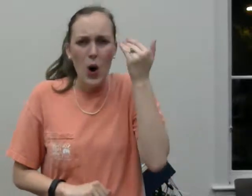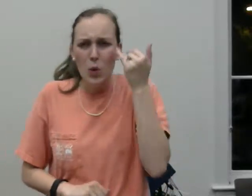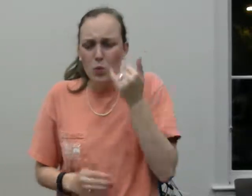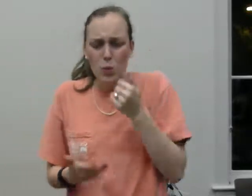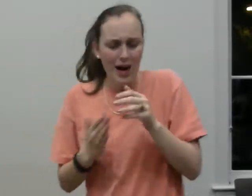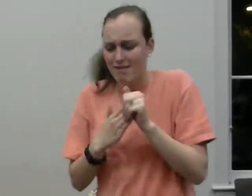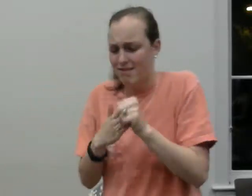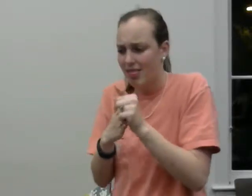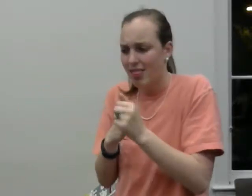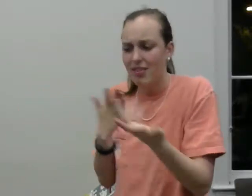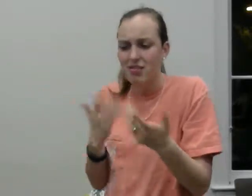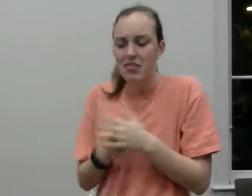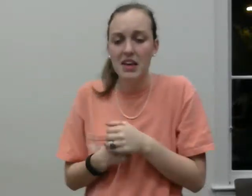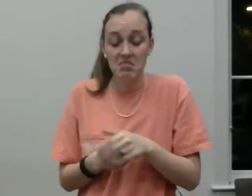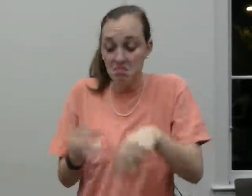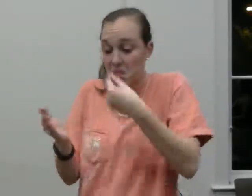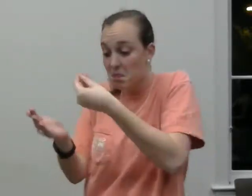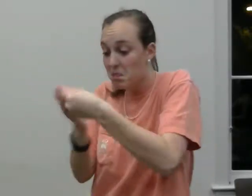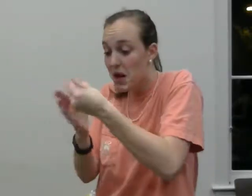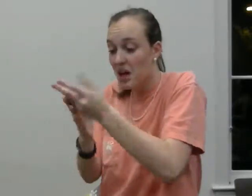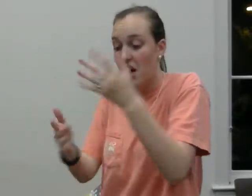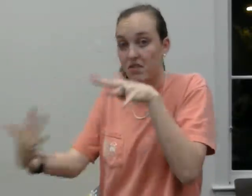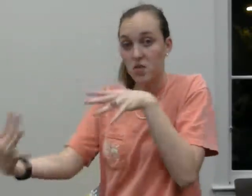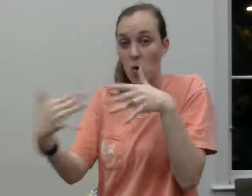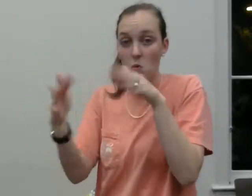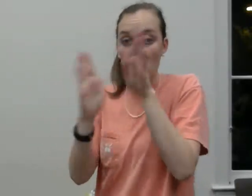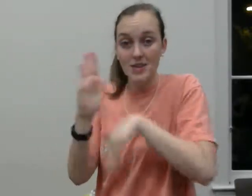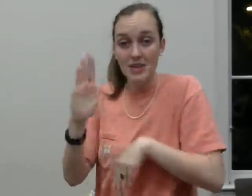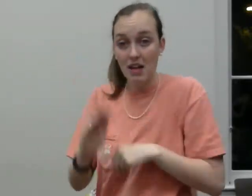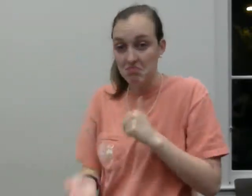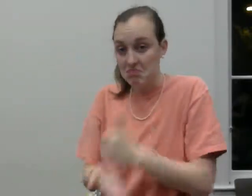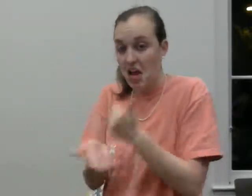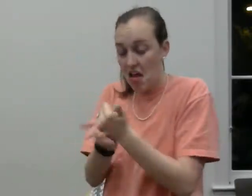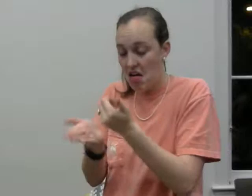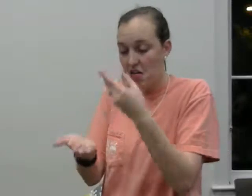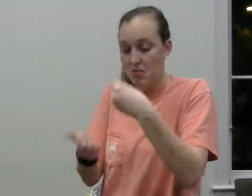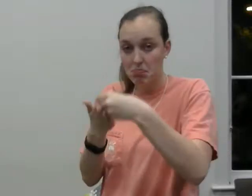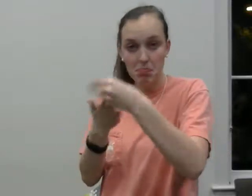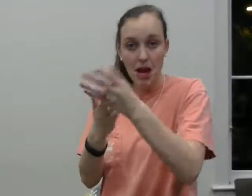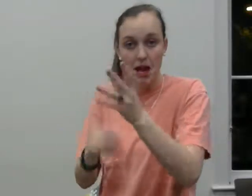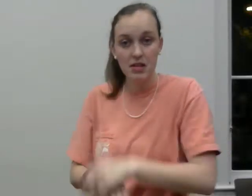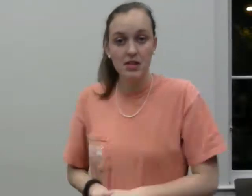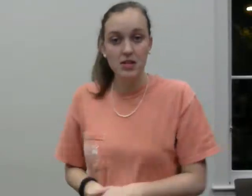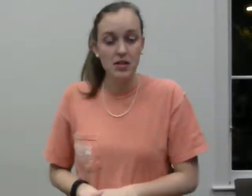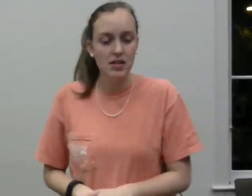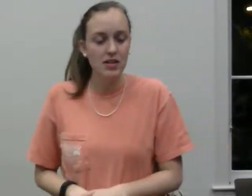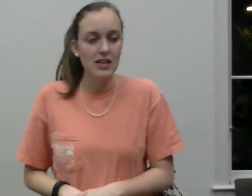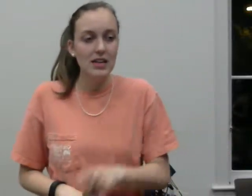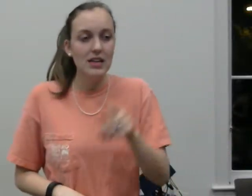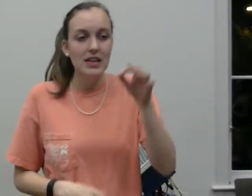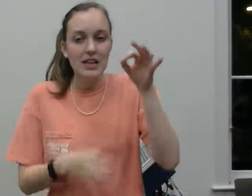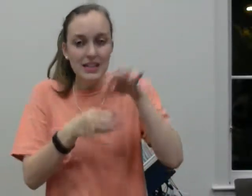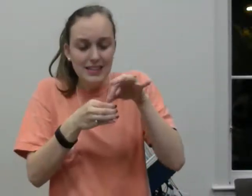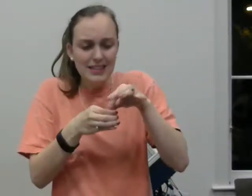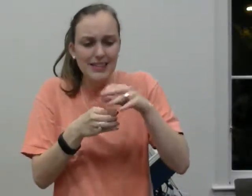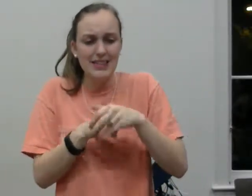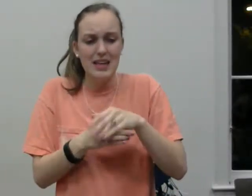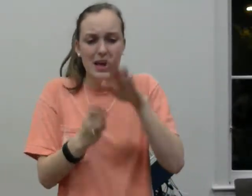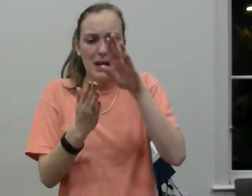things, imported goods, things brought into the country from Britain, so things shifted. Things like tea, lead, paint, glass,